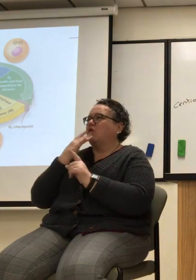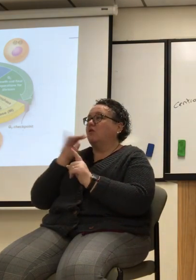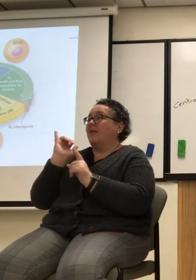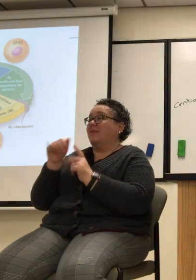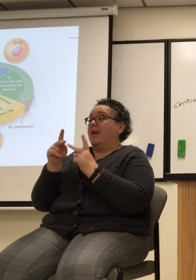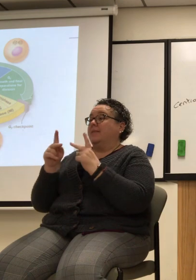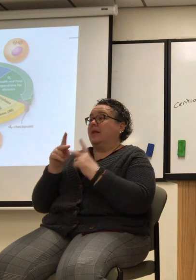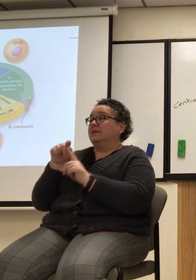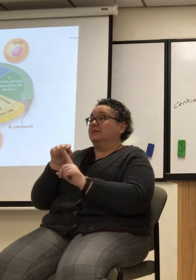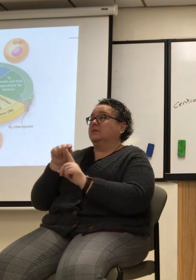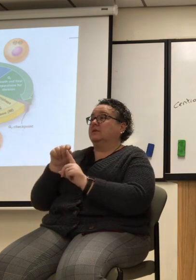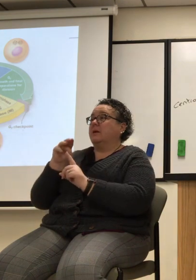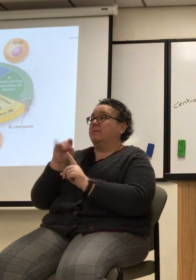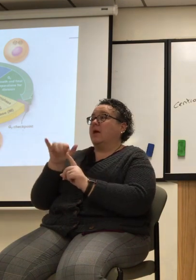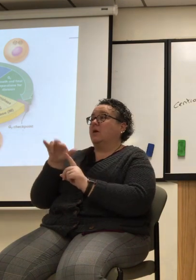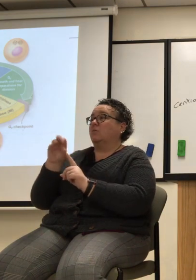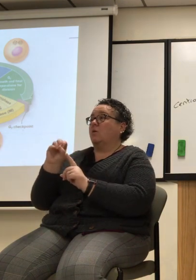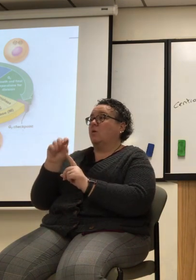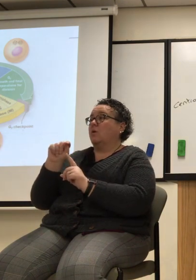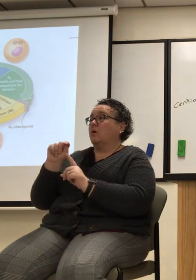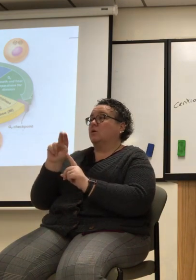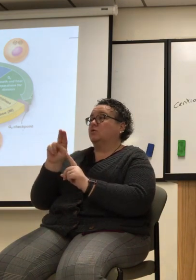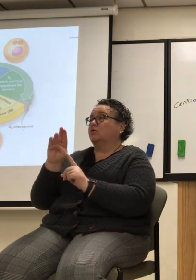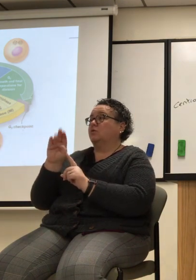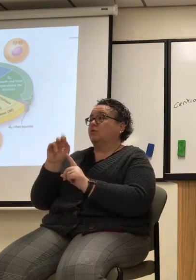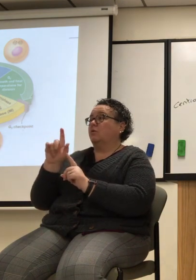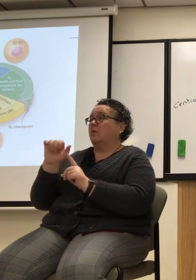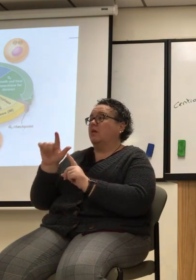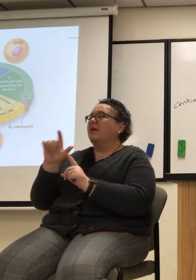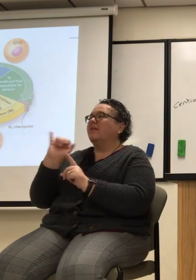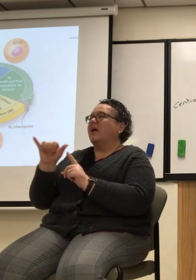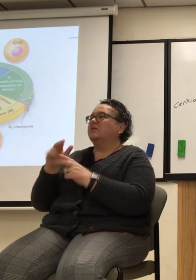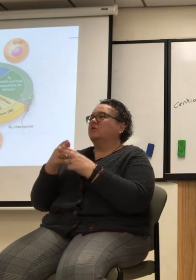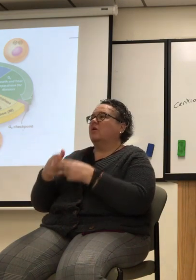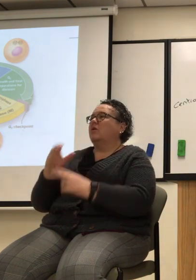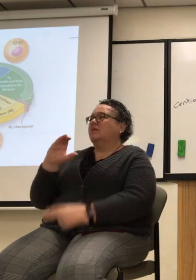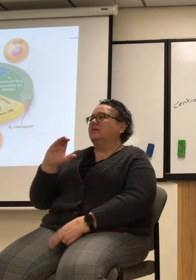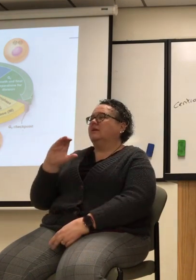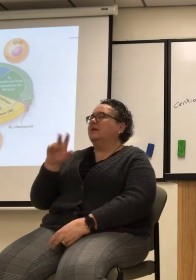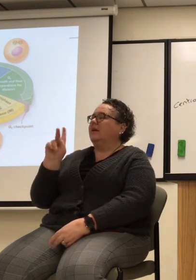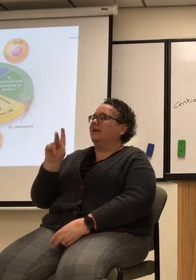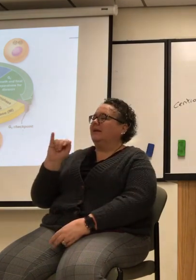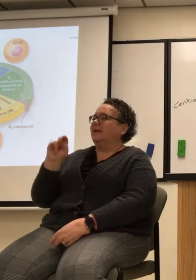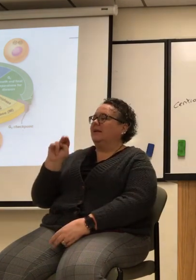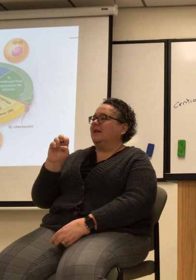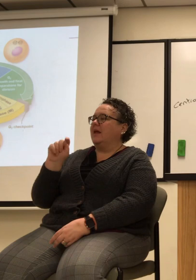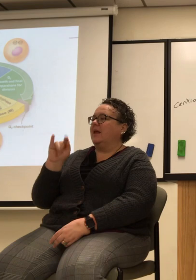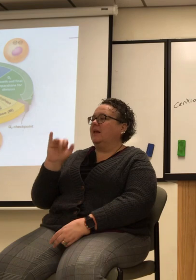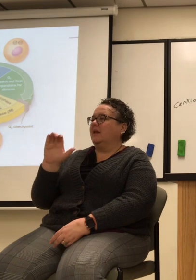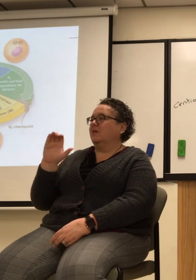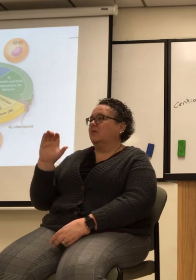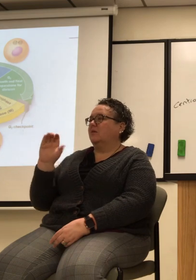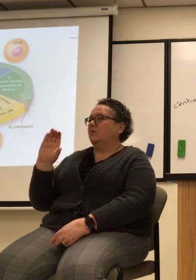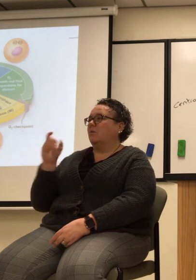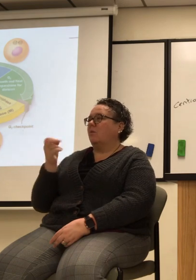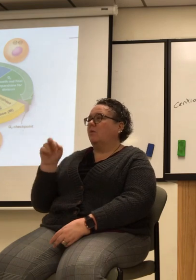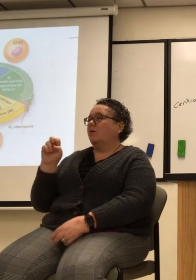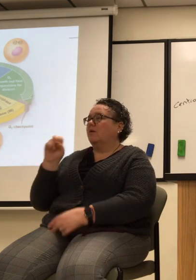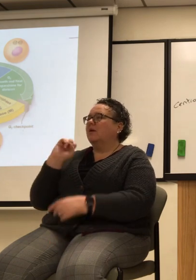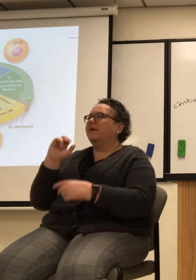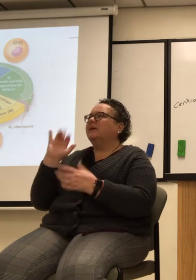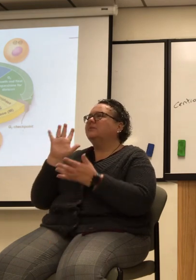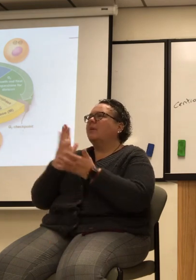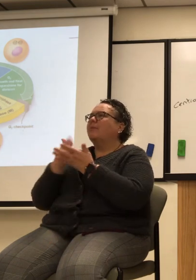The spot where a microtubule attaches is called the kinetic core. Think of it as part of the central mirror.